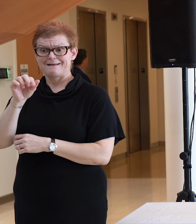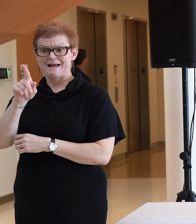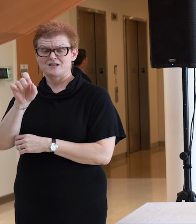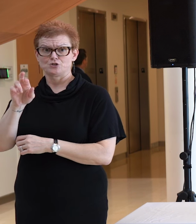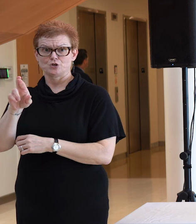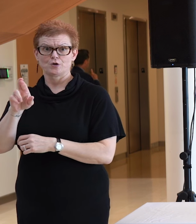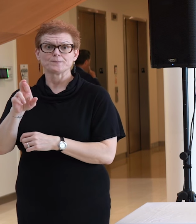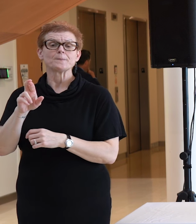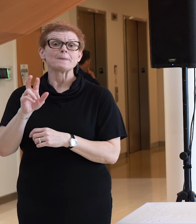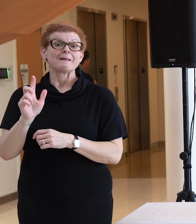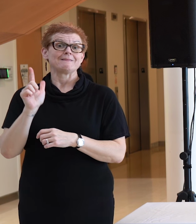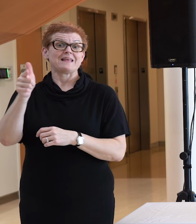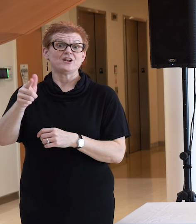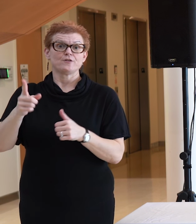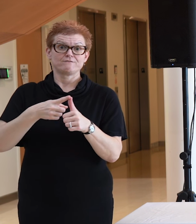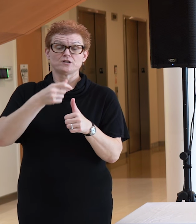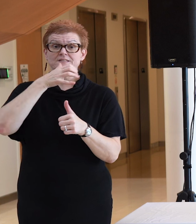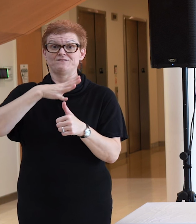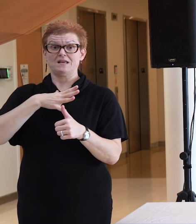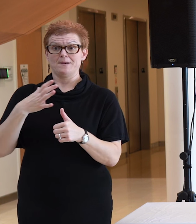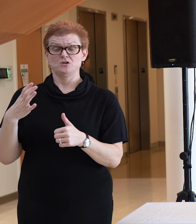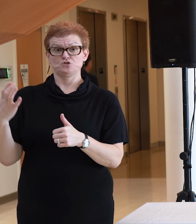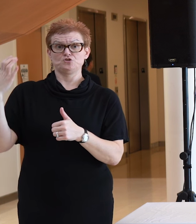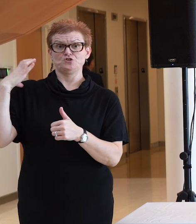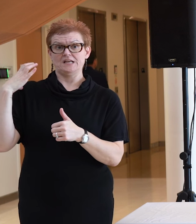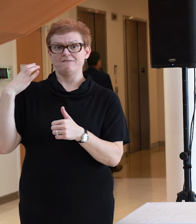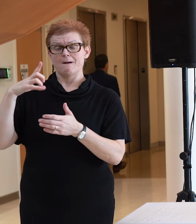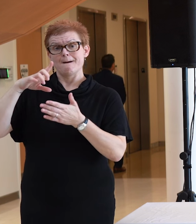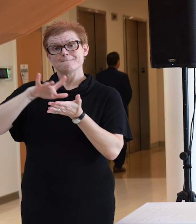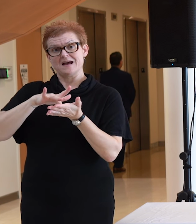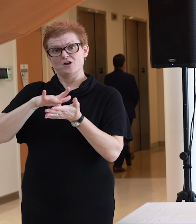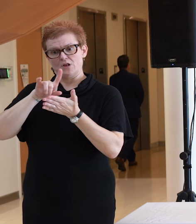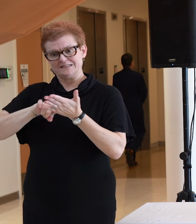Case became our first female chief medical examiner. In